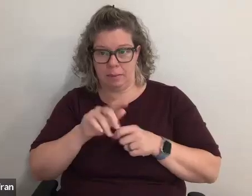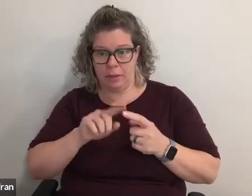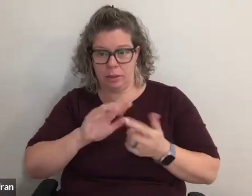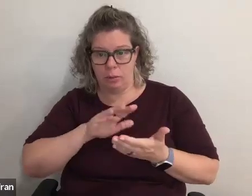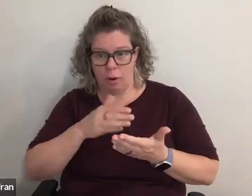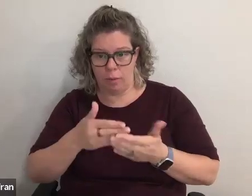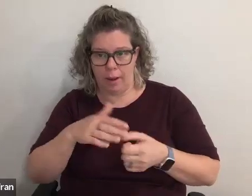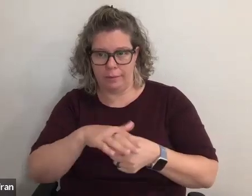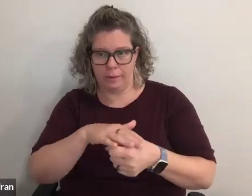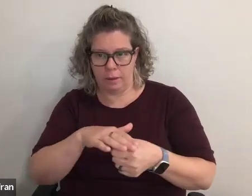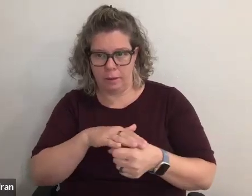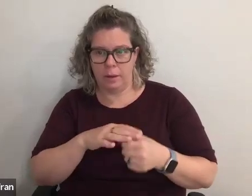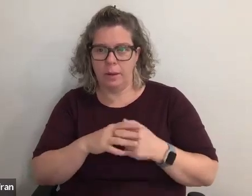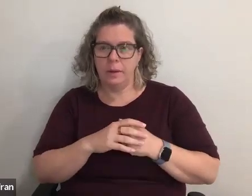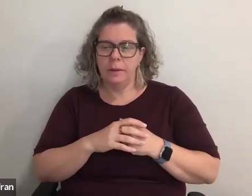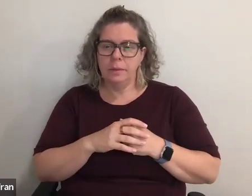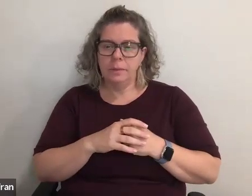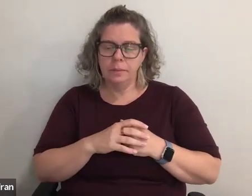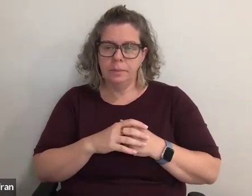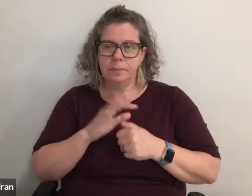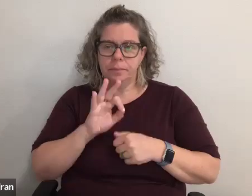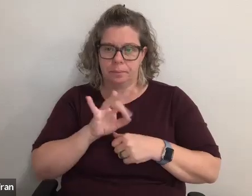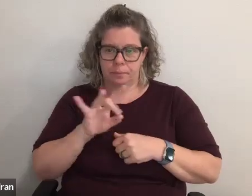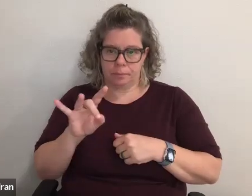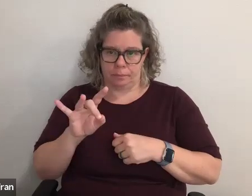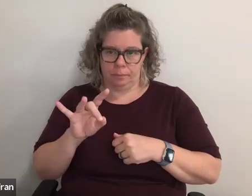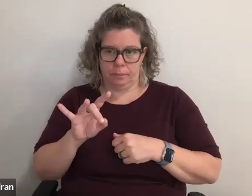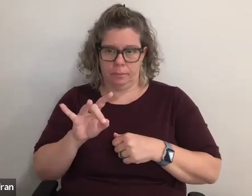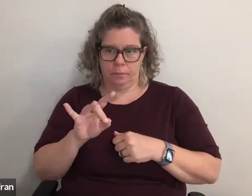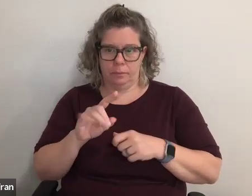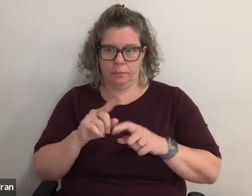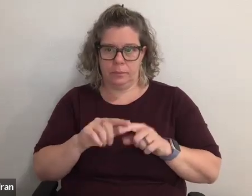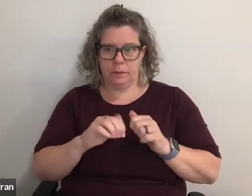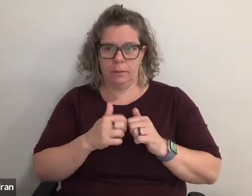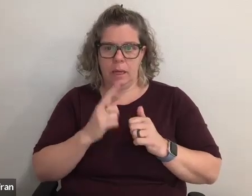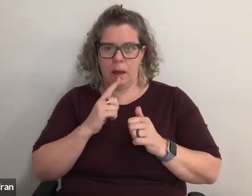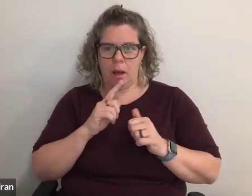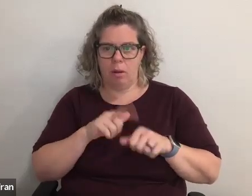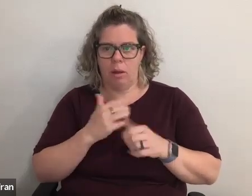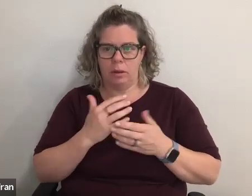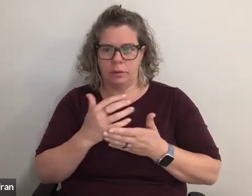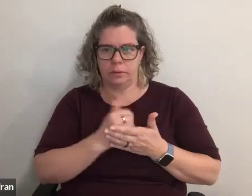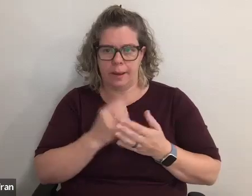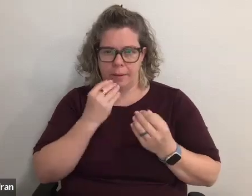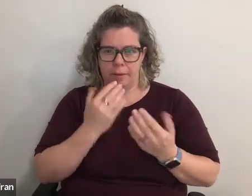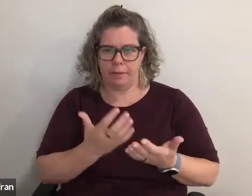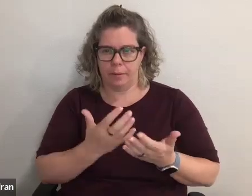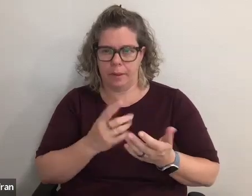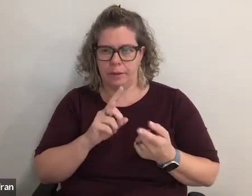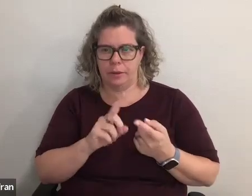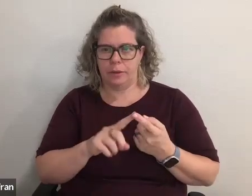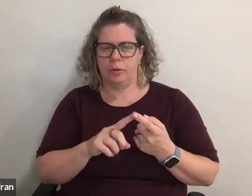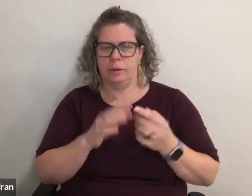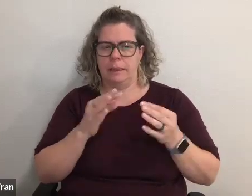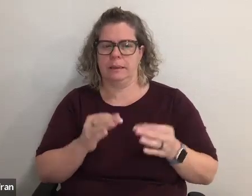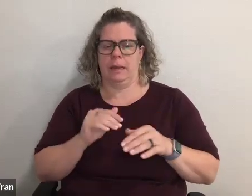the crisis? Because I think on the 988 side, obviously, it just depends how long it takes to gather information in order to